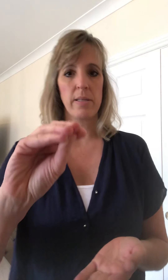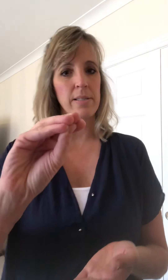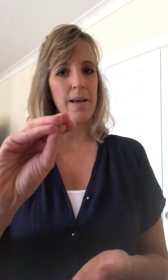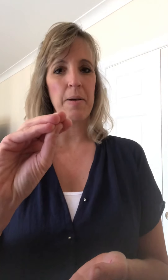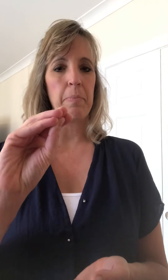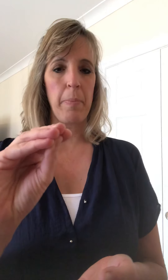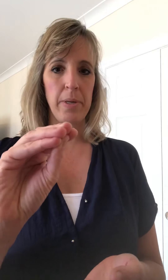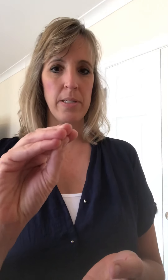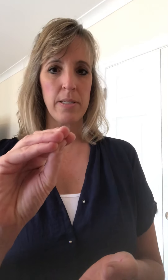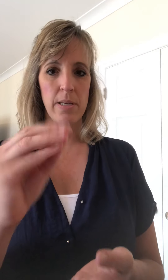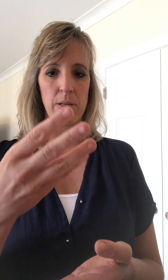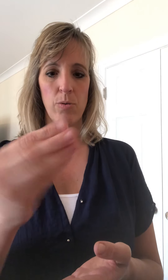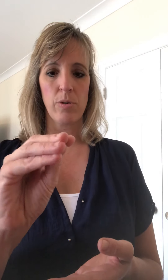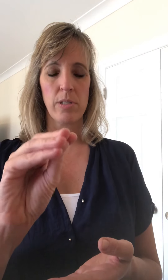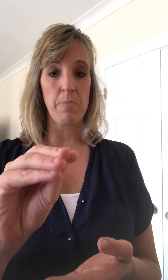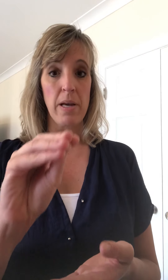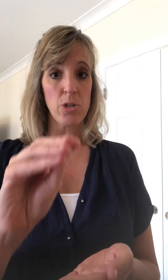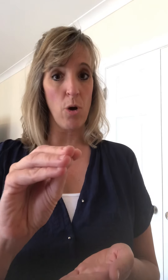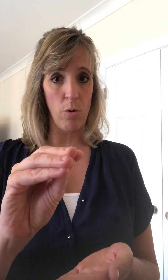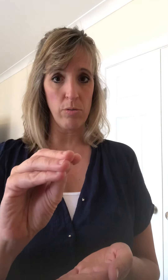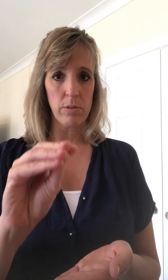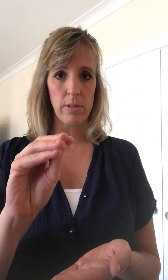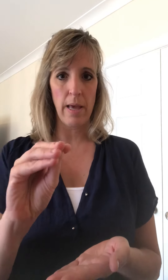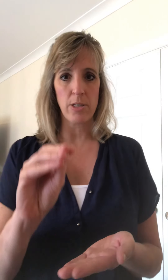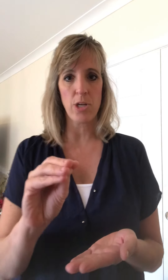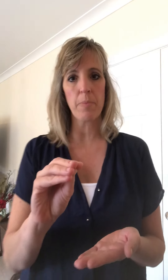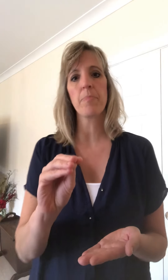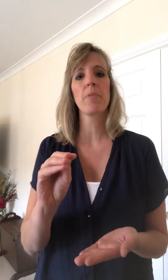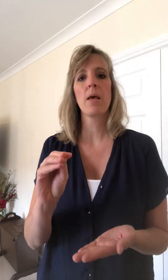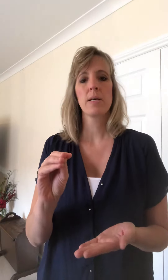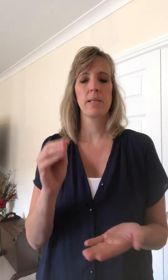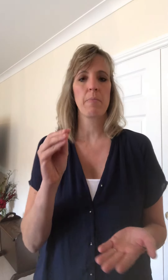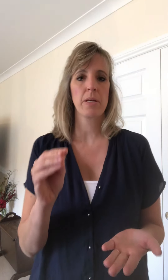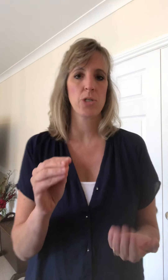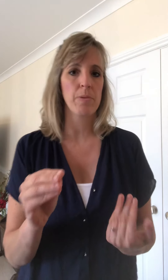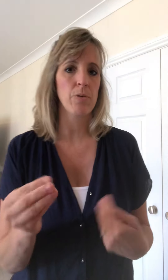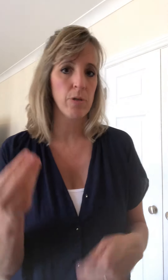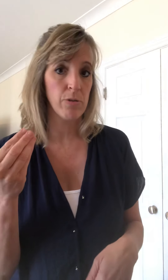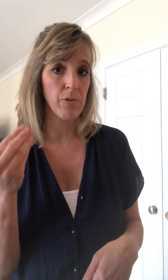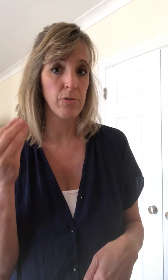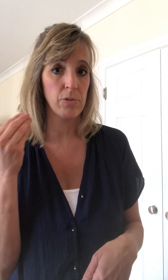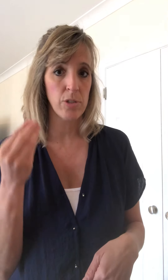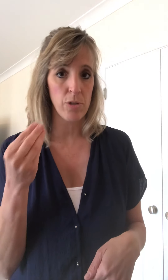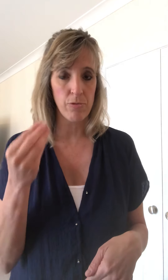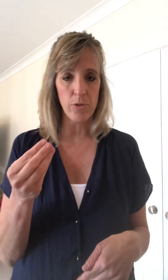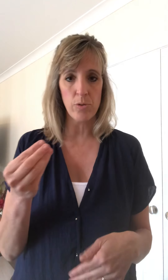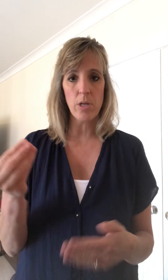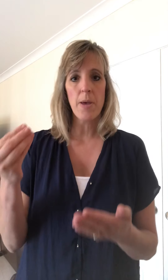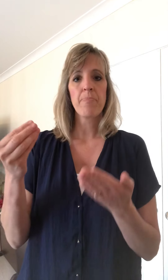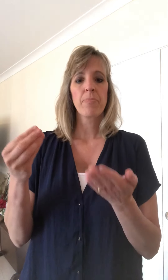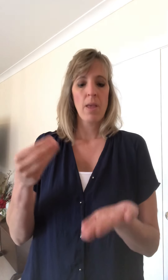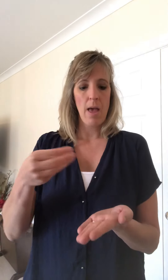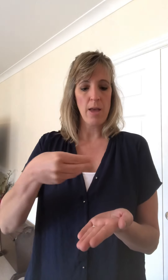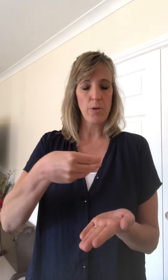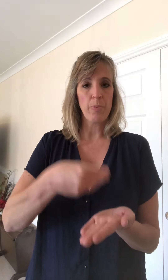this puppet or smashed O hand shape. Same hand shape that you would use to do food. And you put